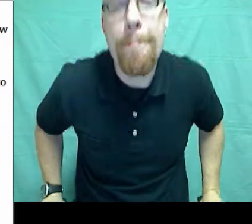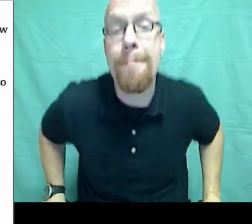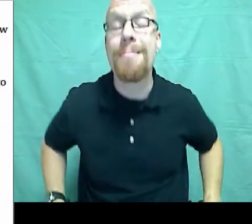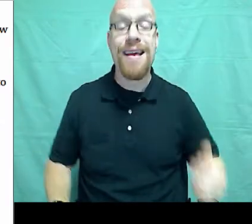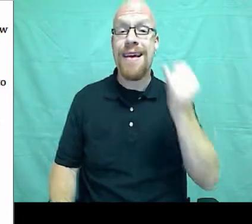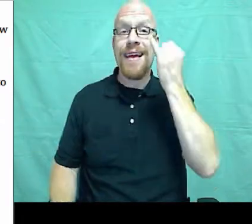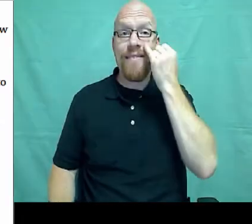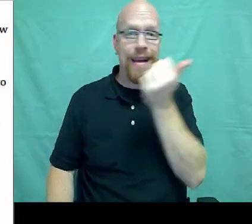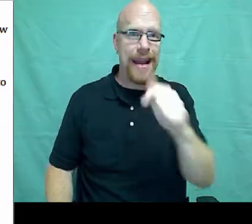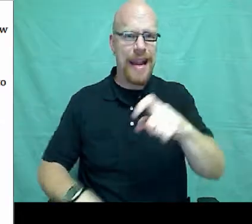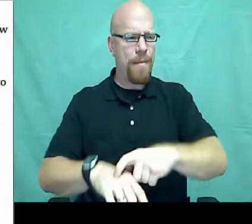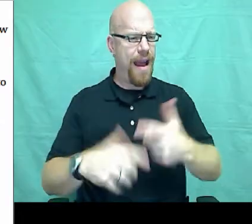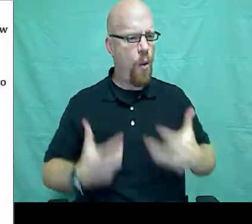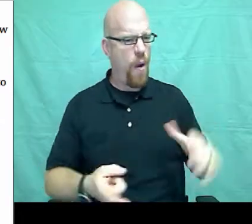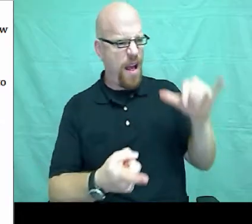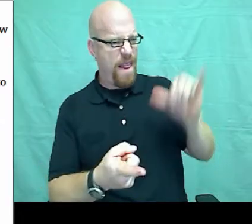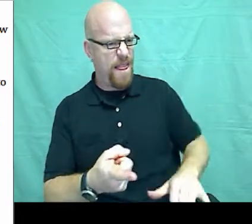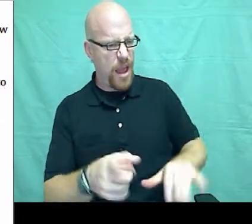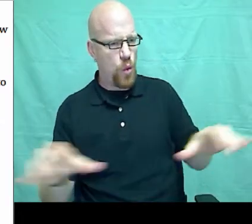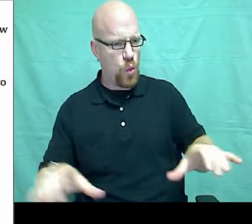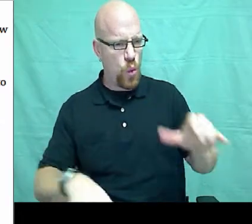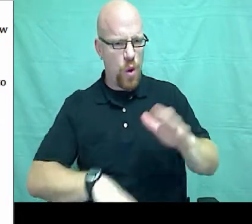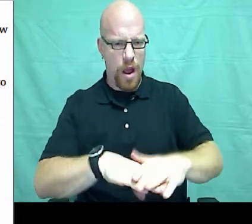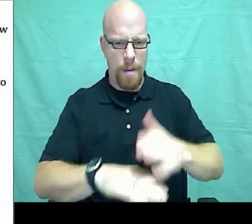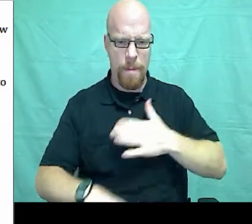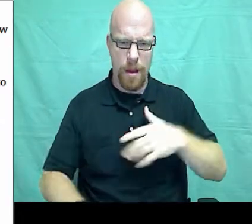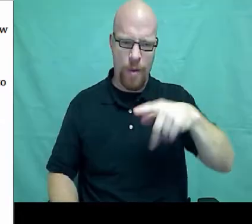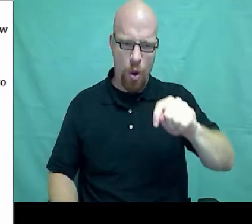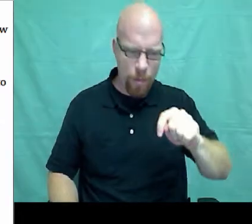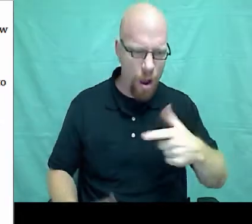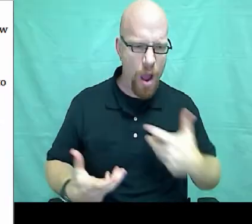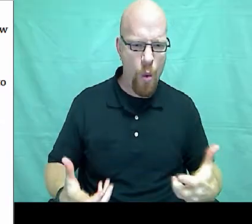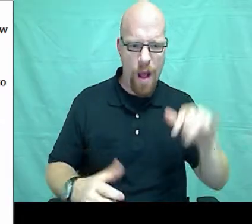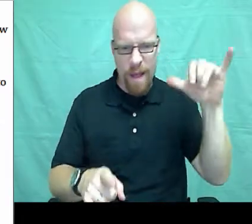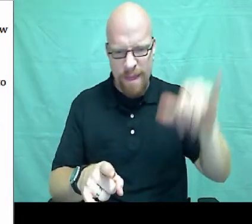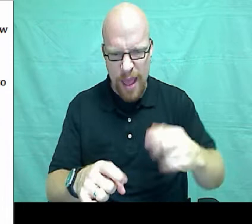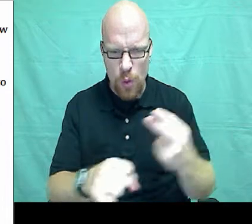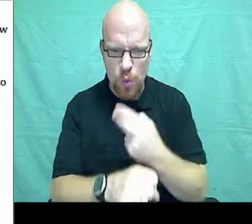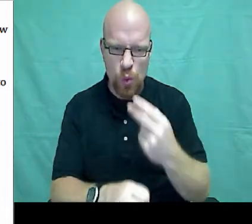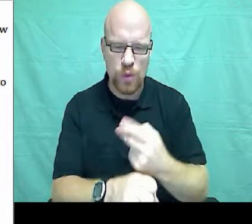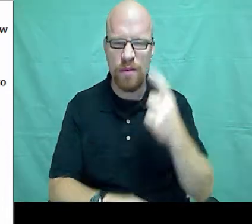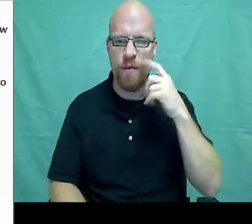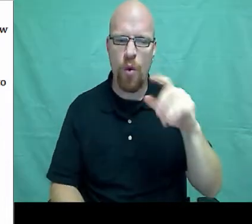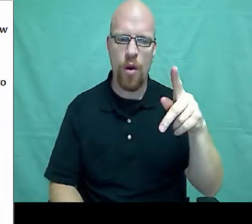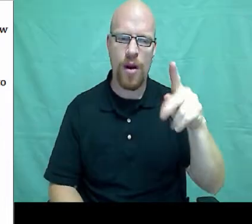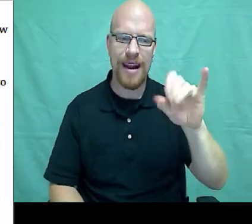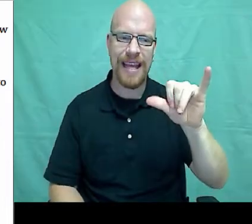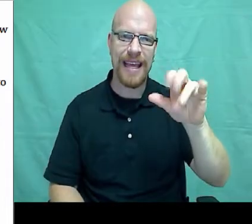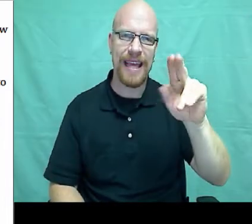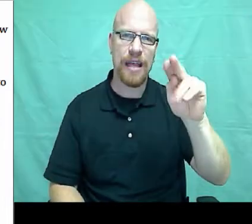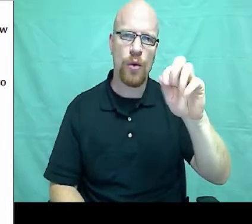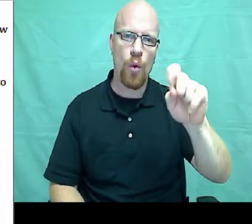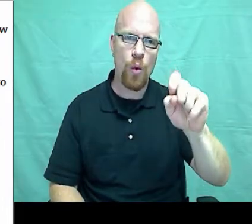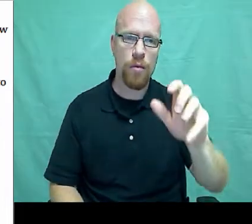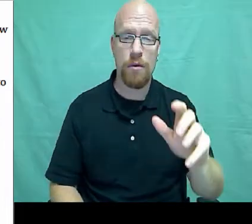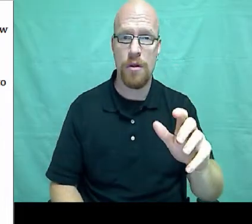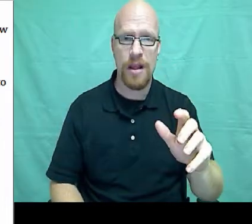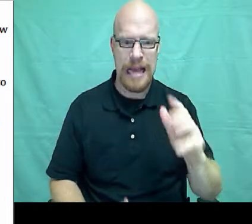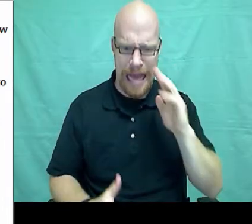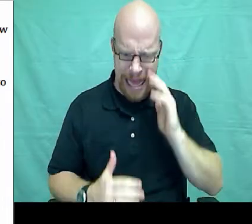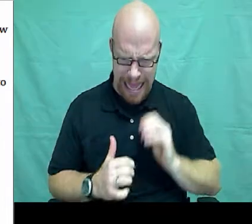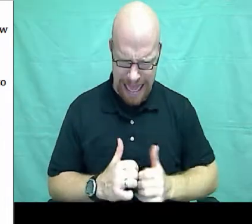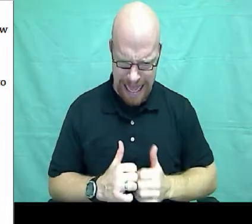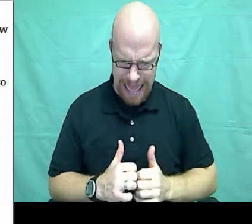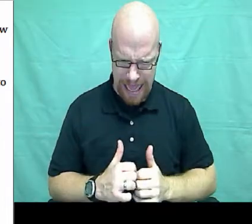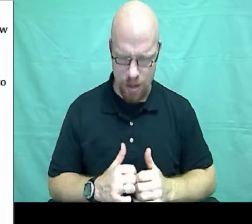frustrating. And if you're there and you want to do something on your PowerPoint or any kind of presentation for Keynote